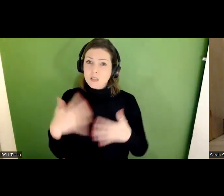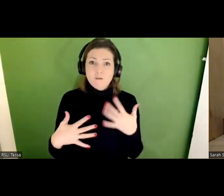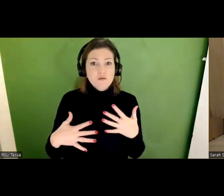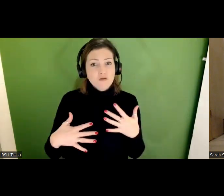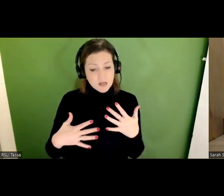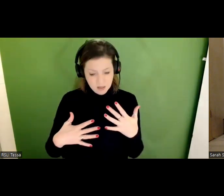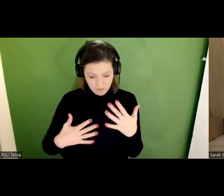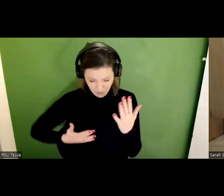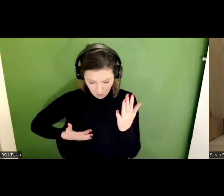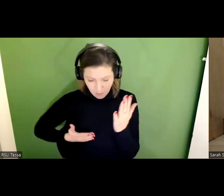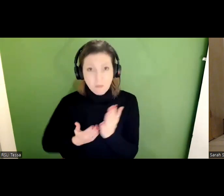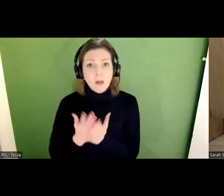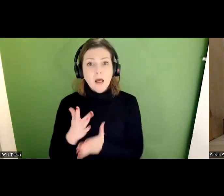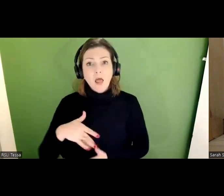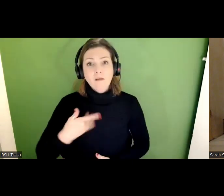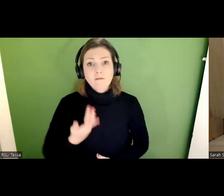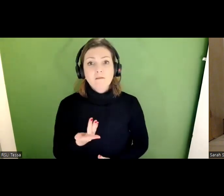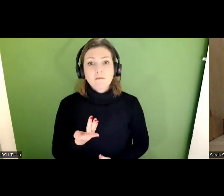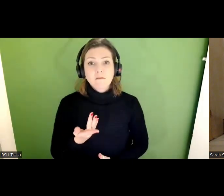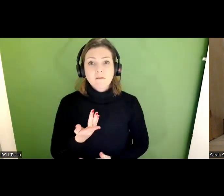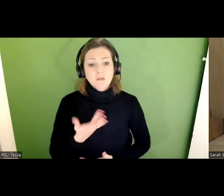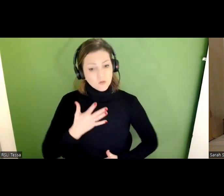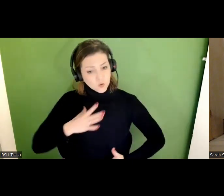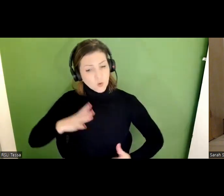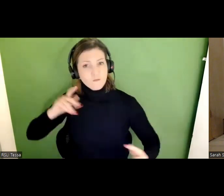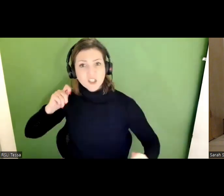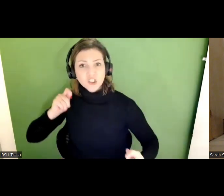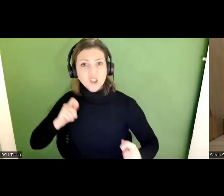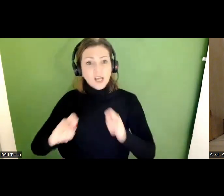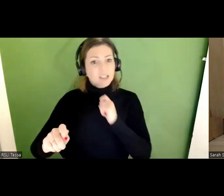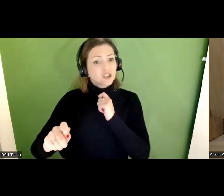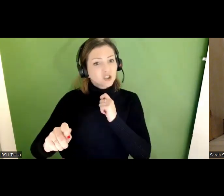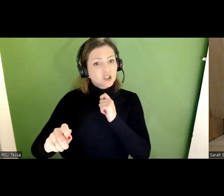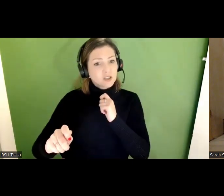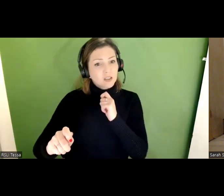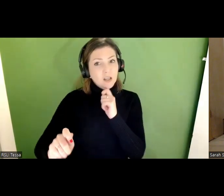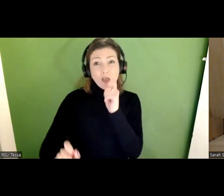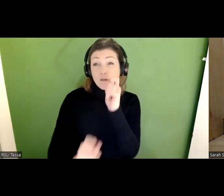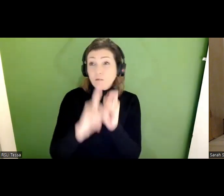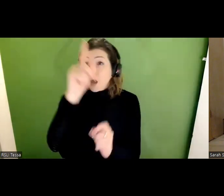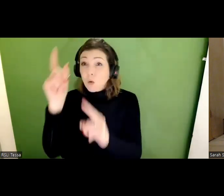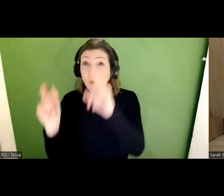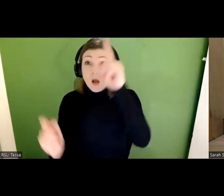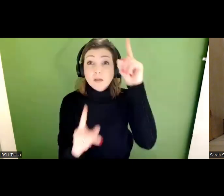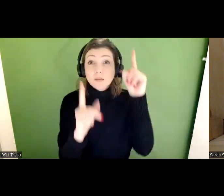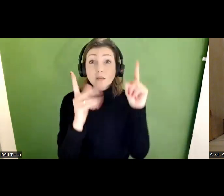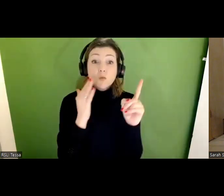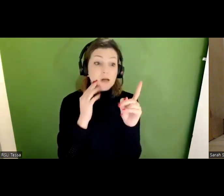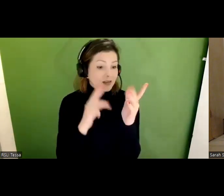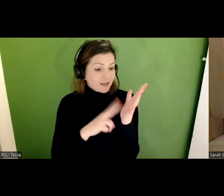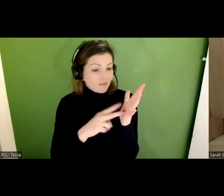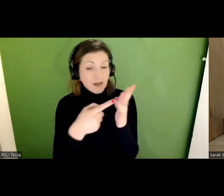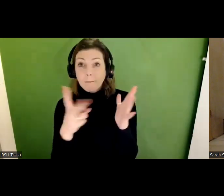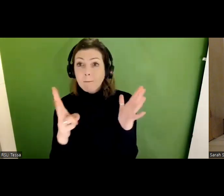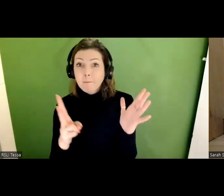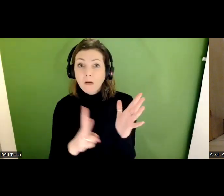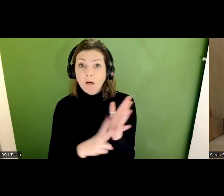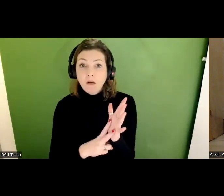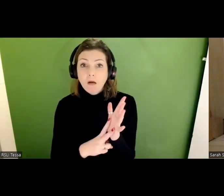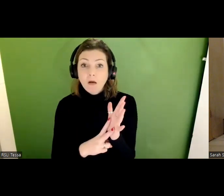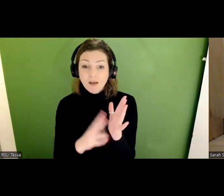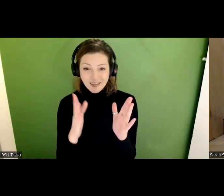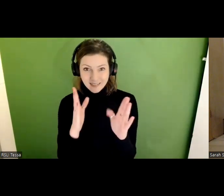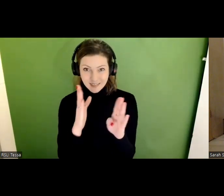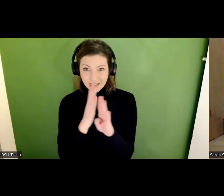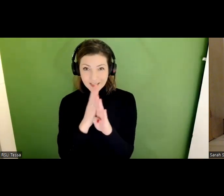alive, the call for change, the fireworks in November, the secret joys